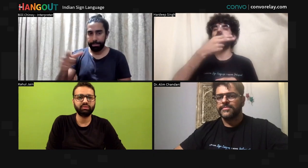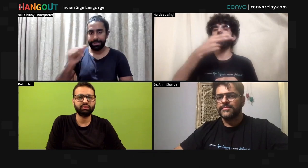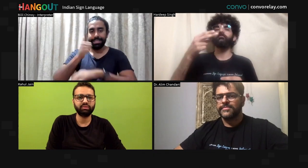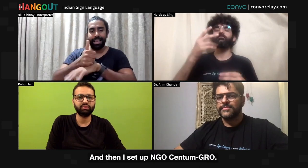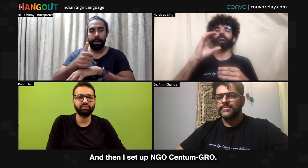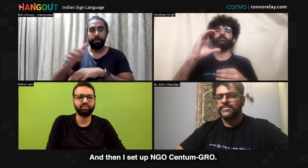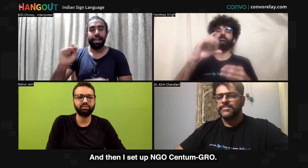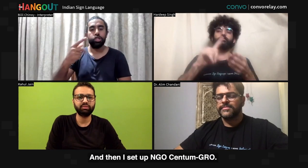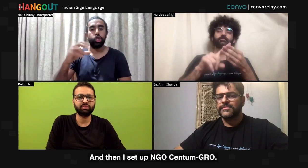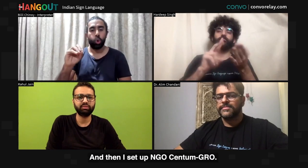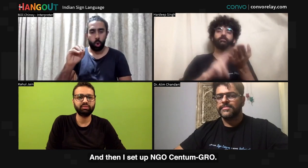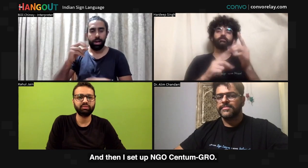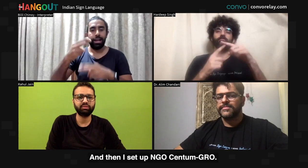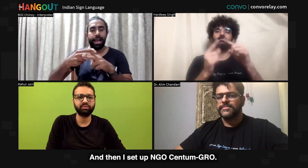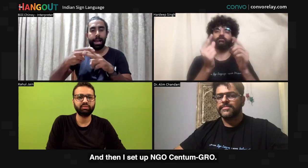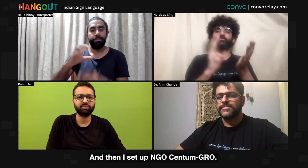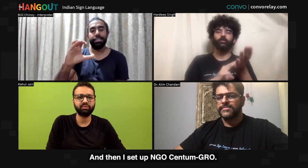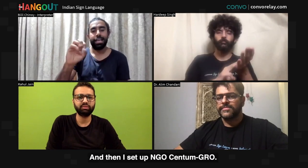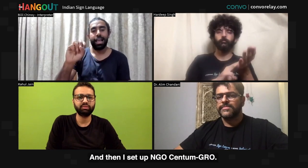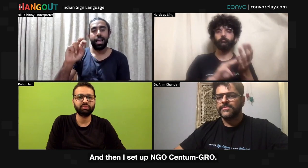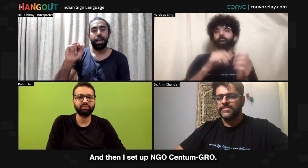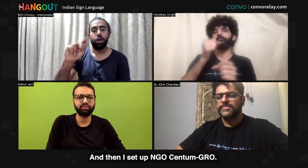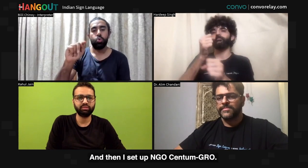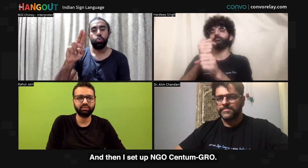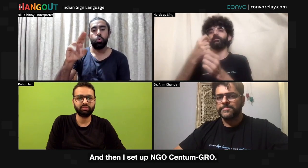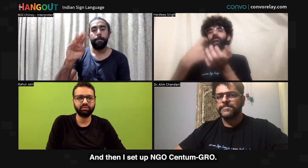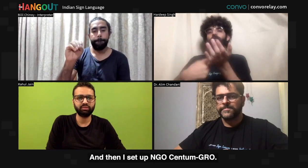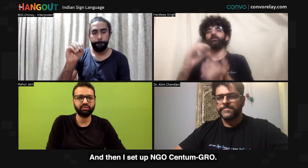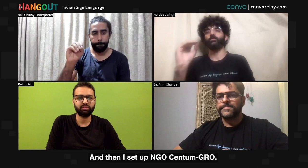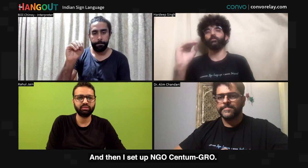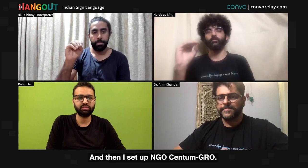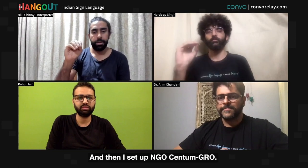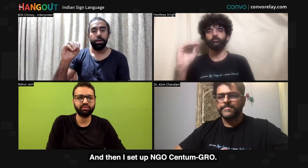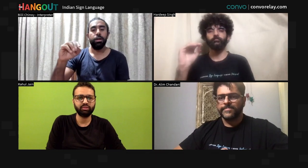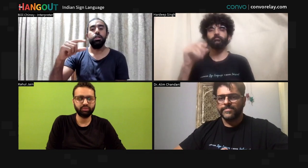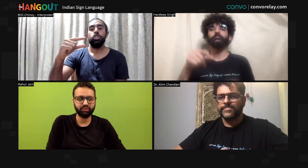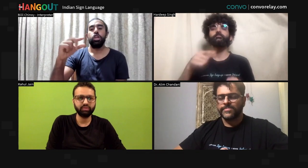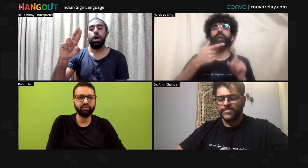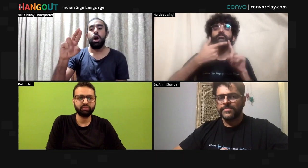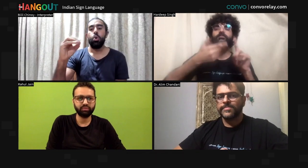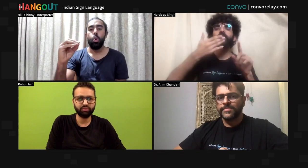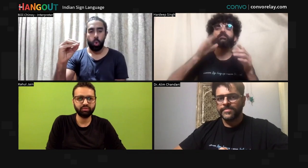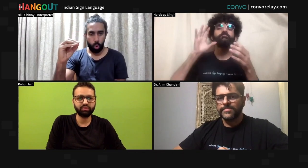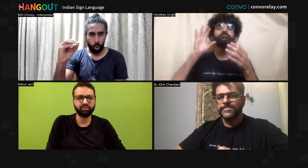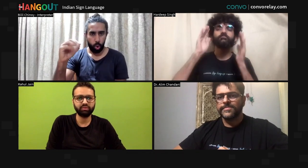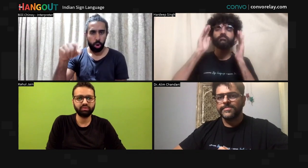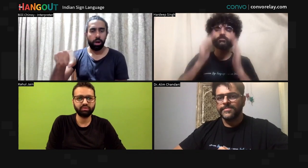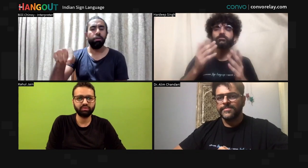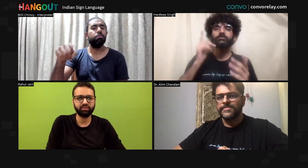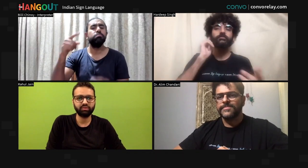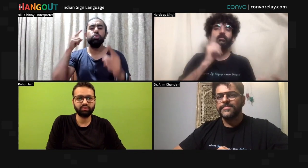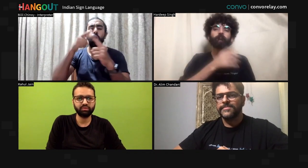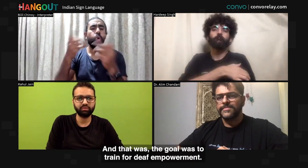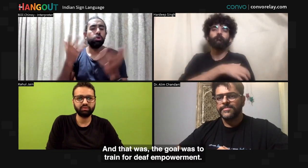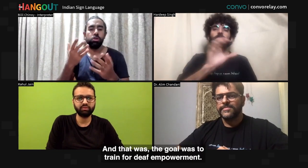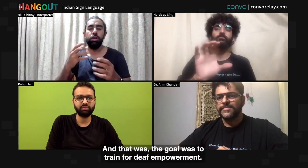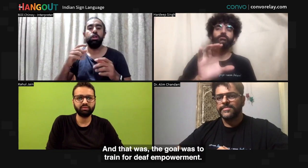And then I set up an NGO, Contrum, Grow. And that was,